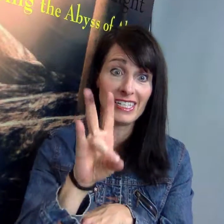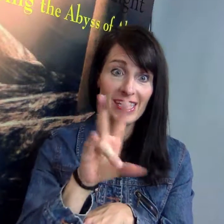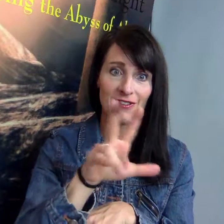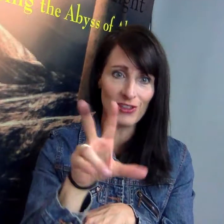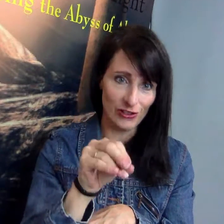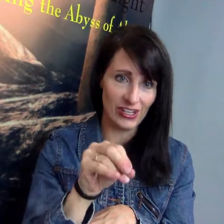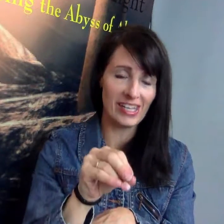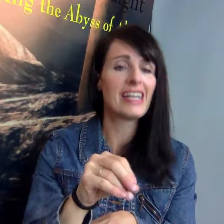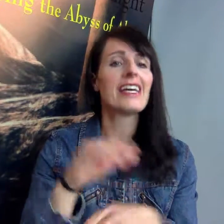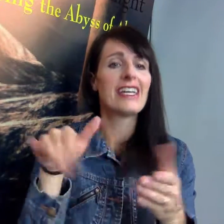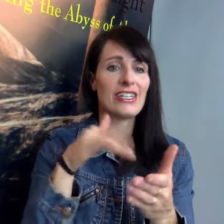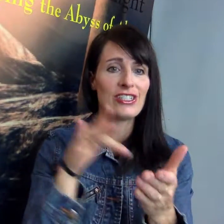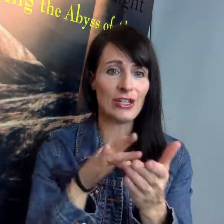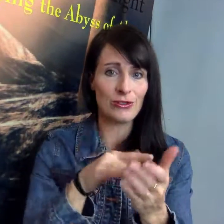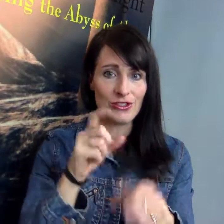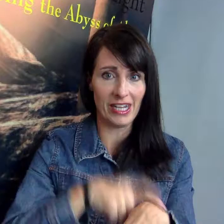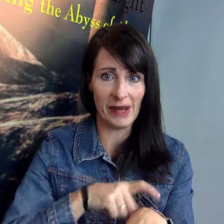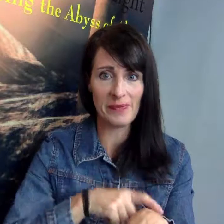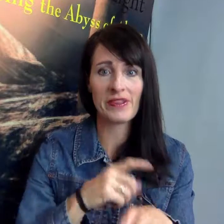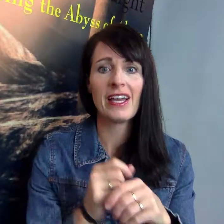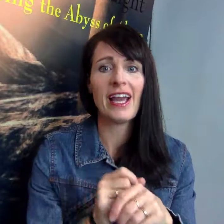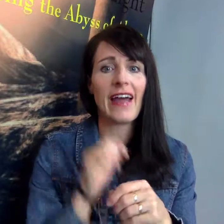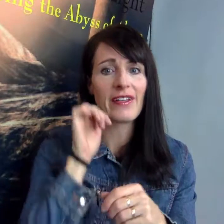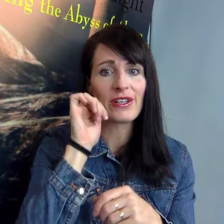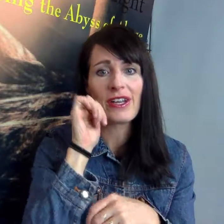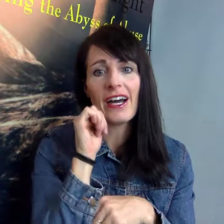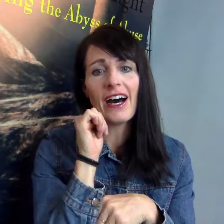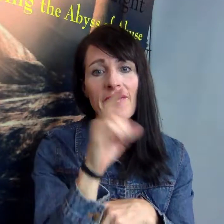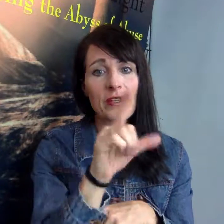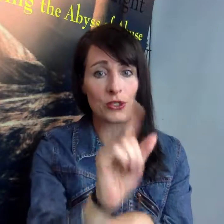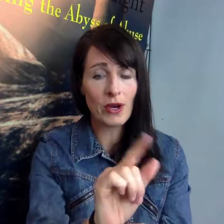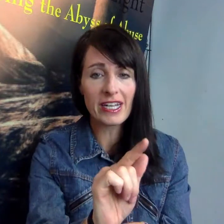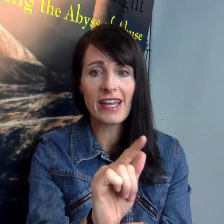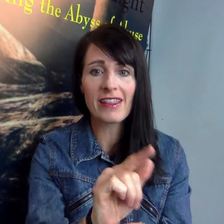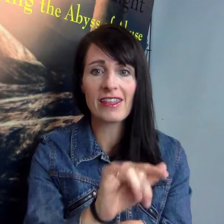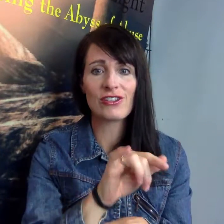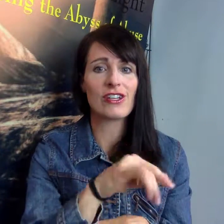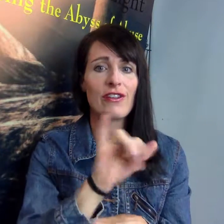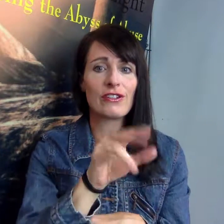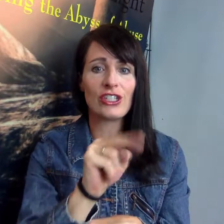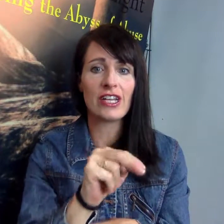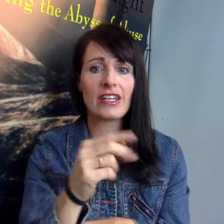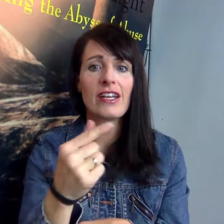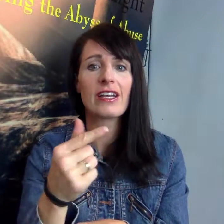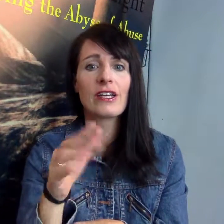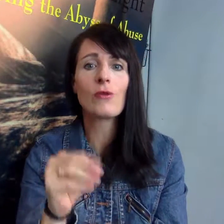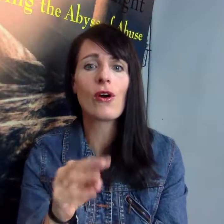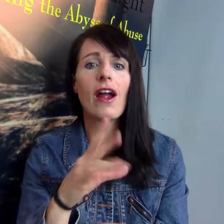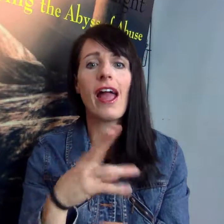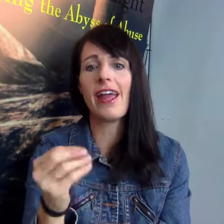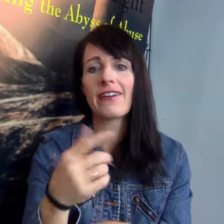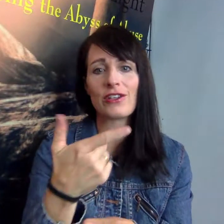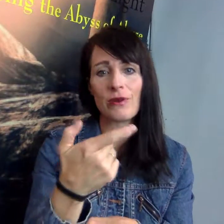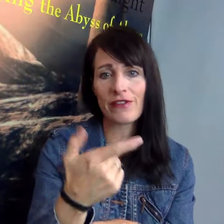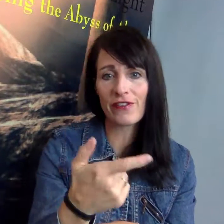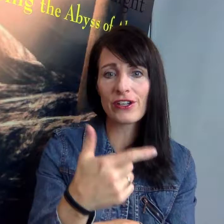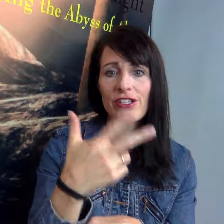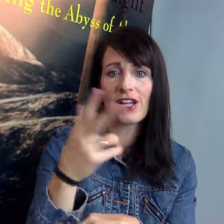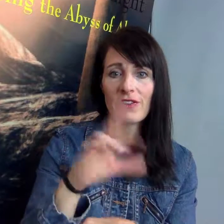7 30 here central time and then on the 20th there's another Jen Gilmore and the 21st and